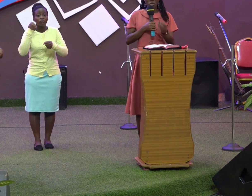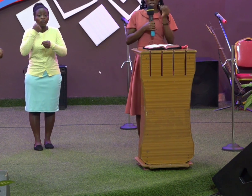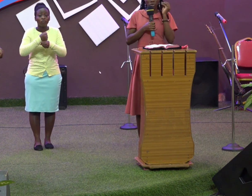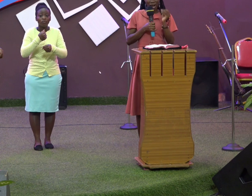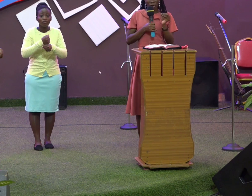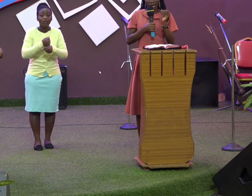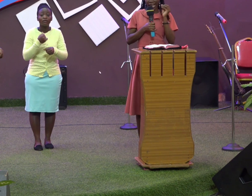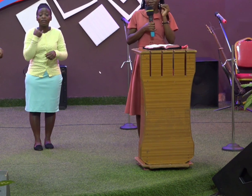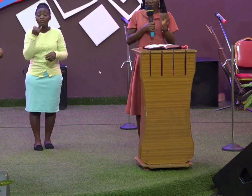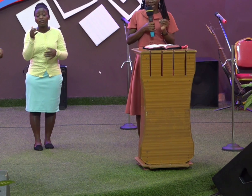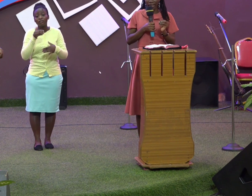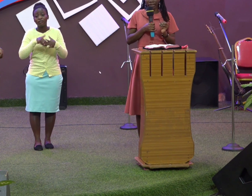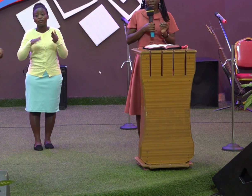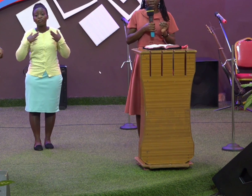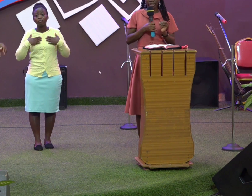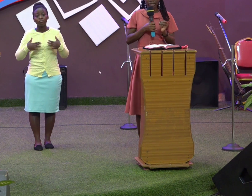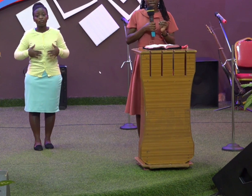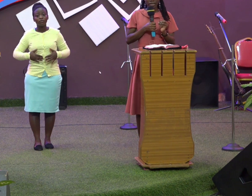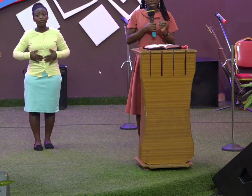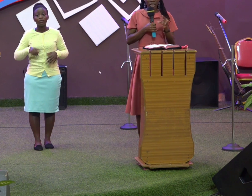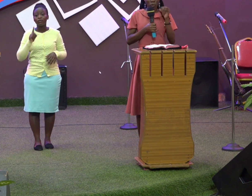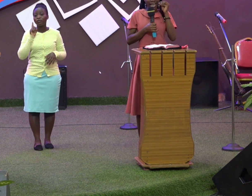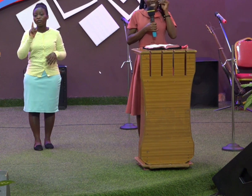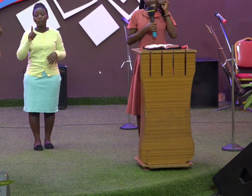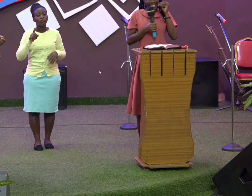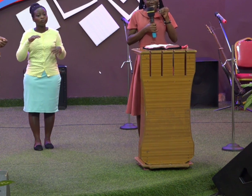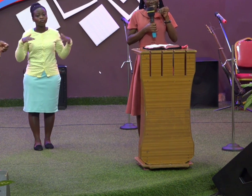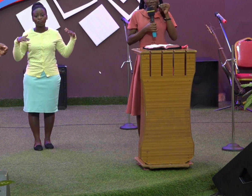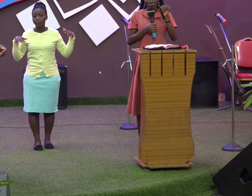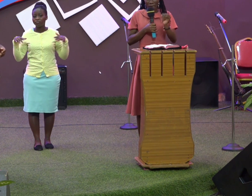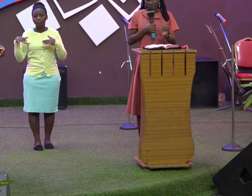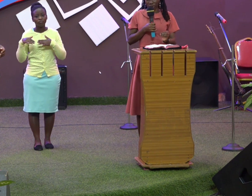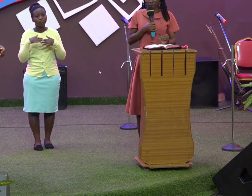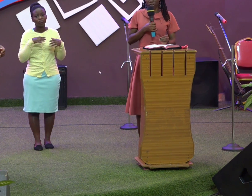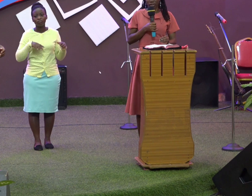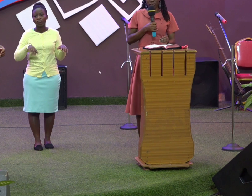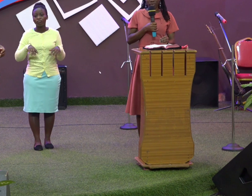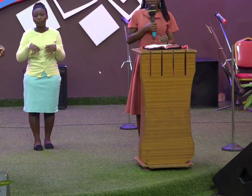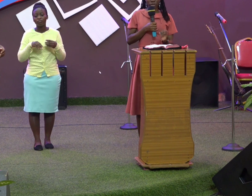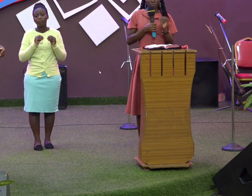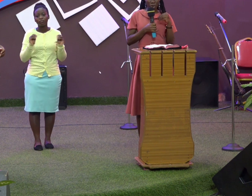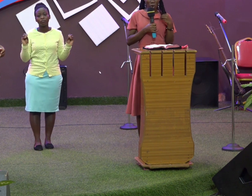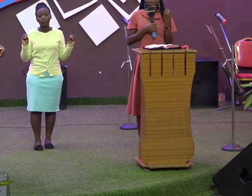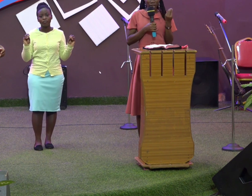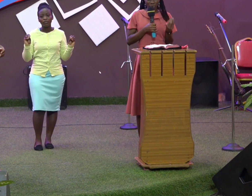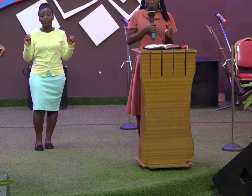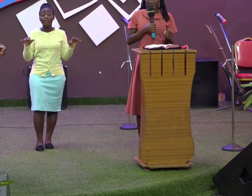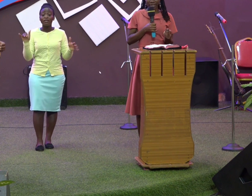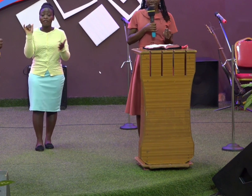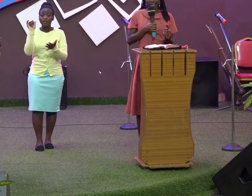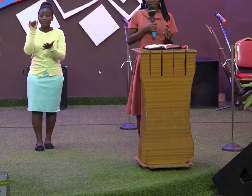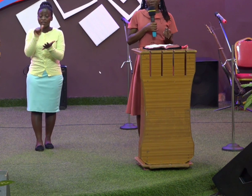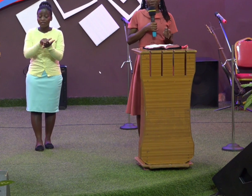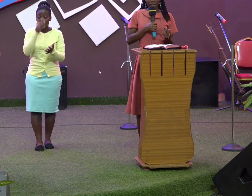you're struggling in vain. That's why it necessitates so much to build your